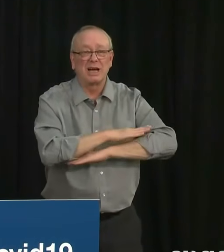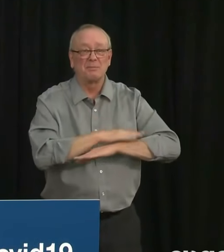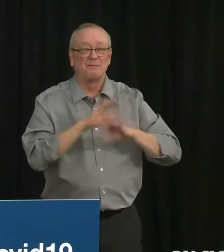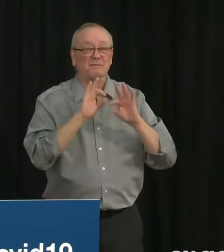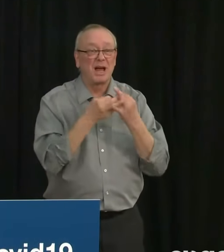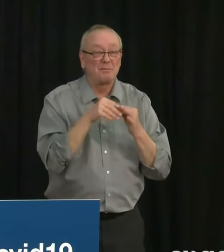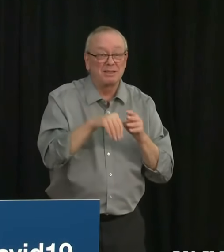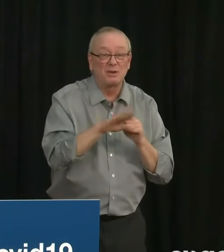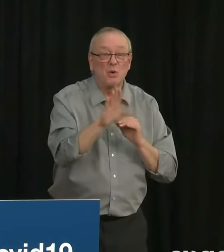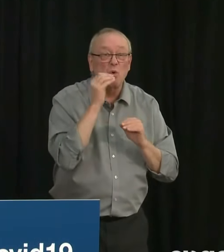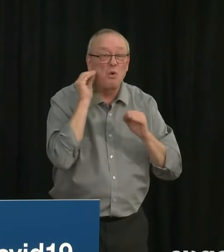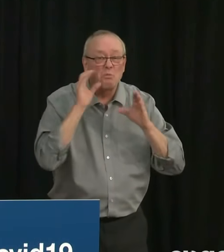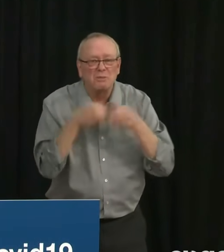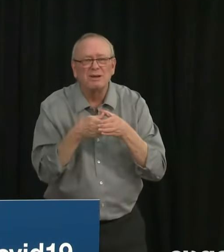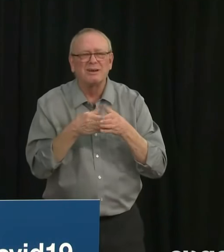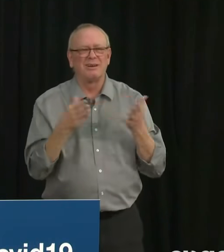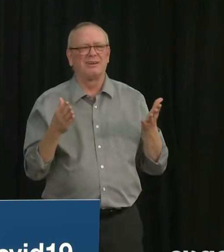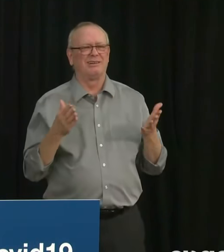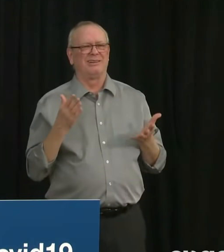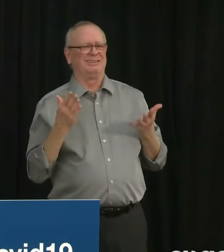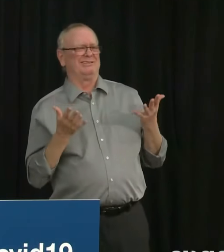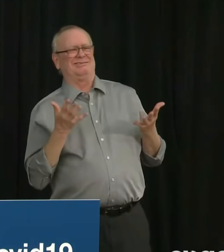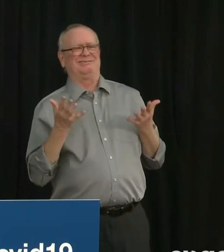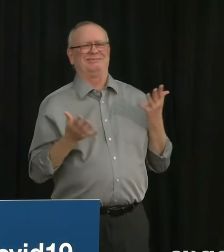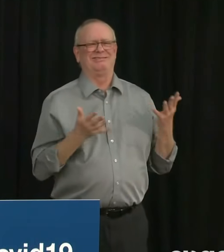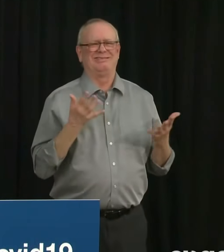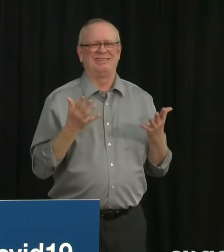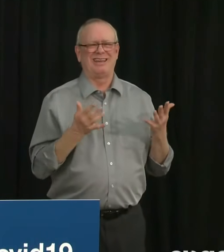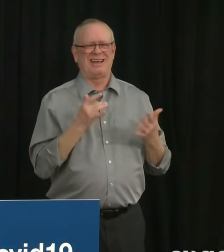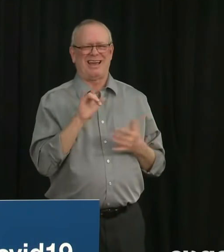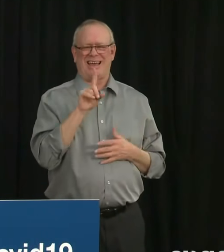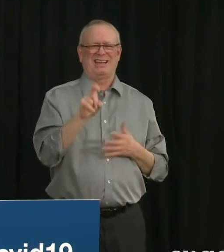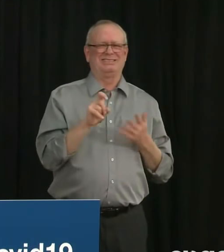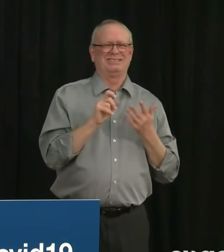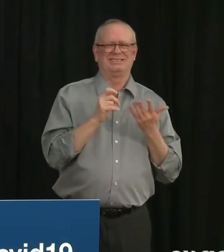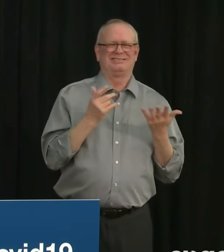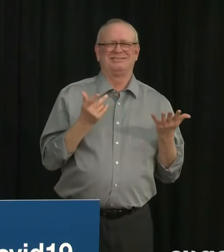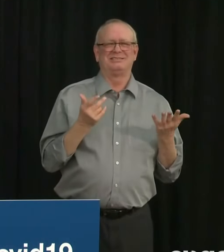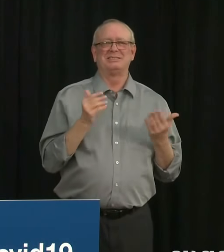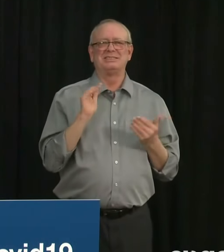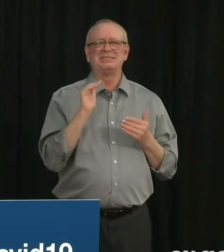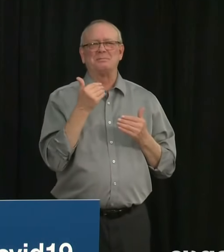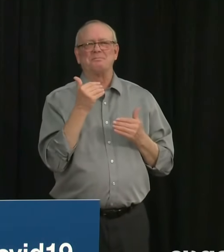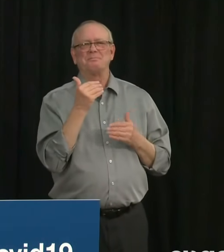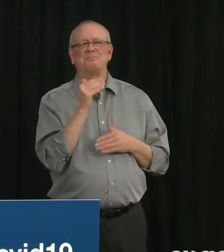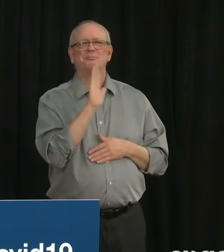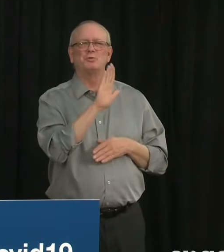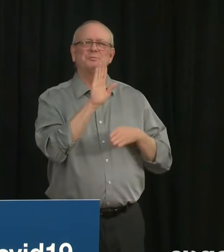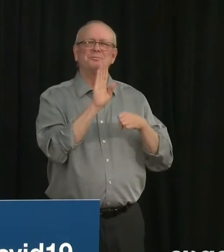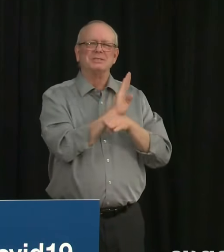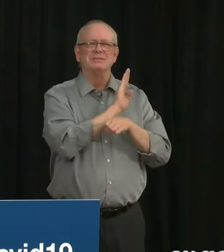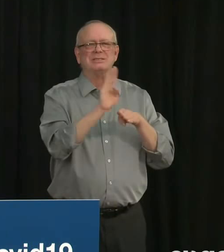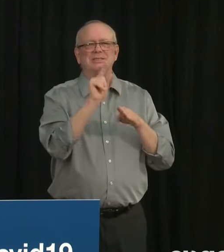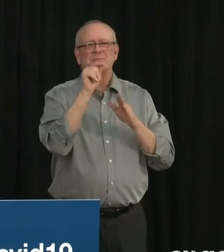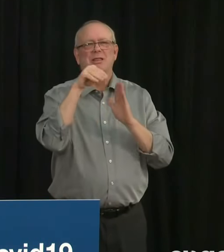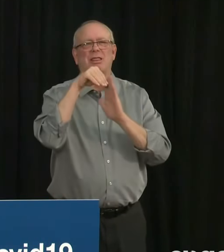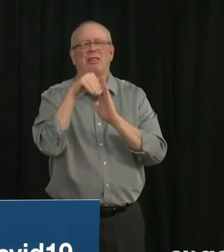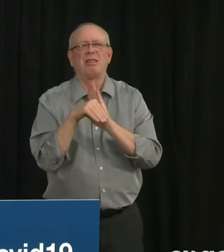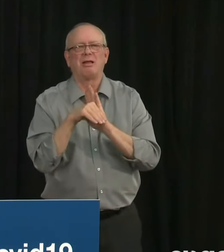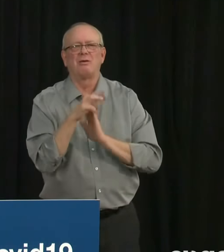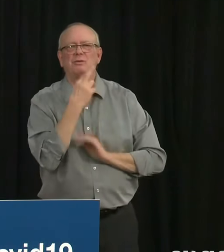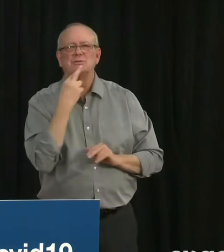actually it's already cut into business. So thanks for your responses. Thanks,